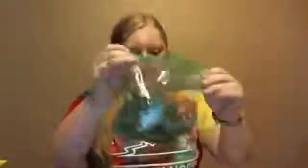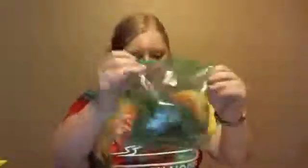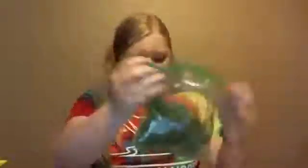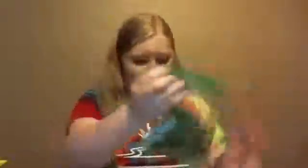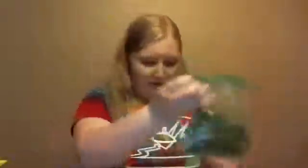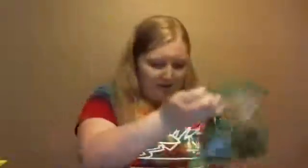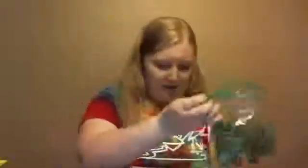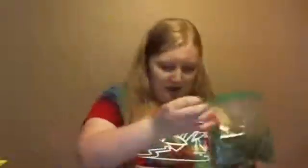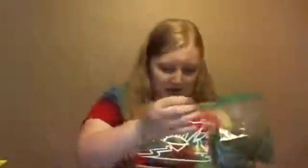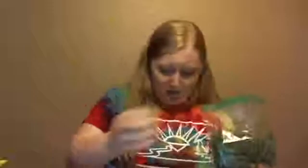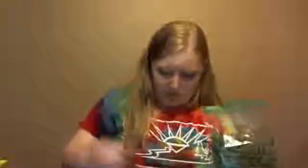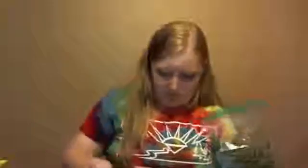we have animals.